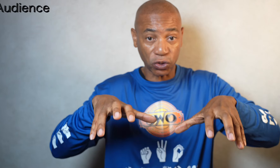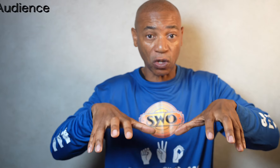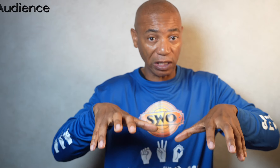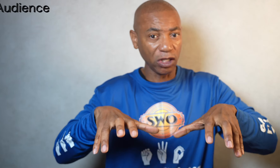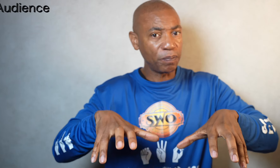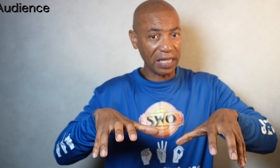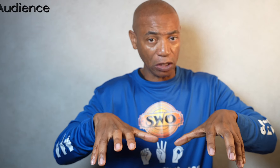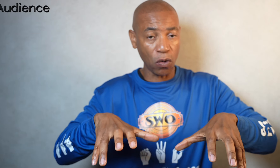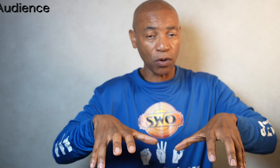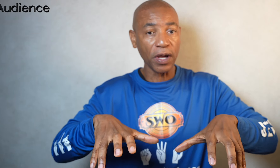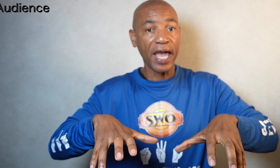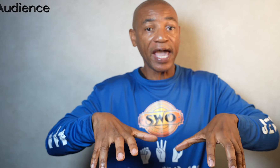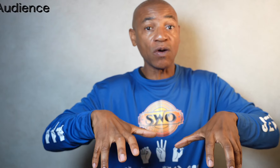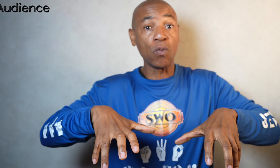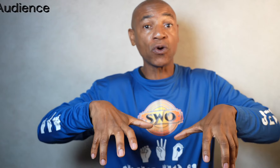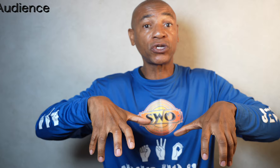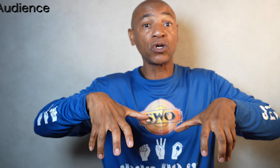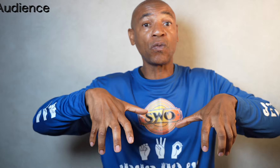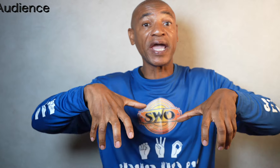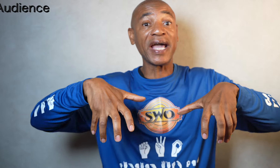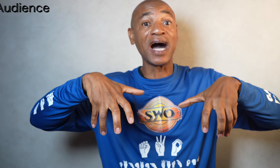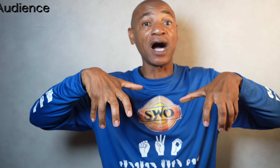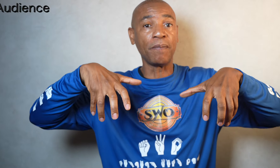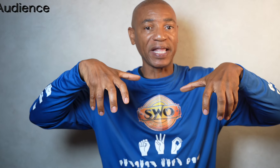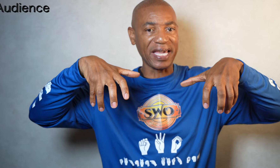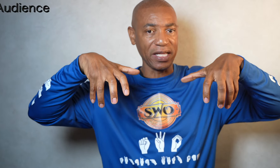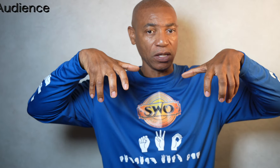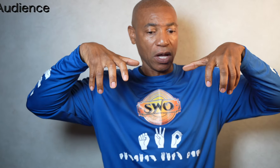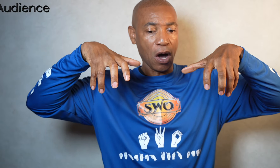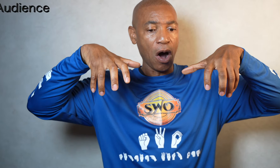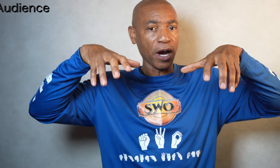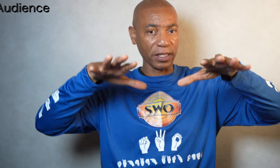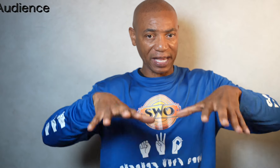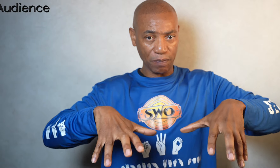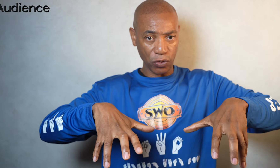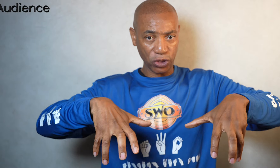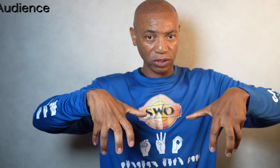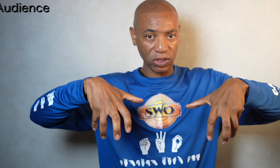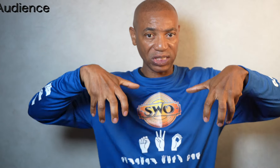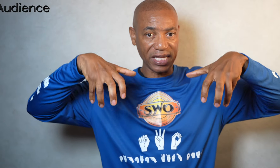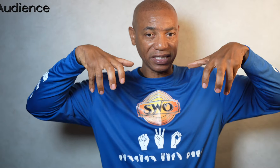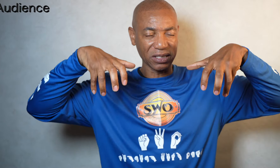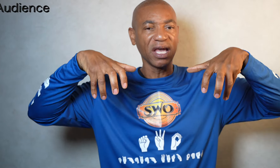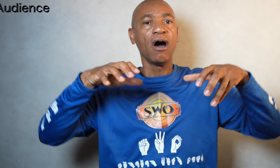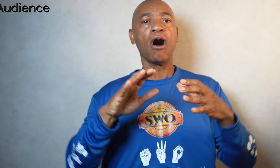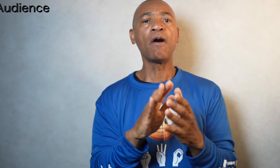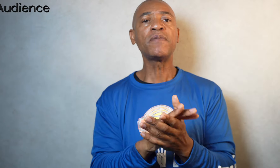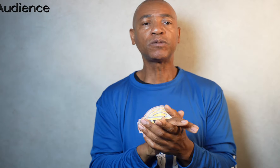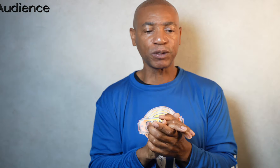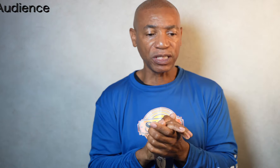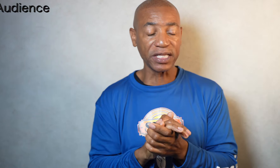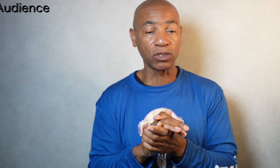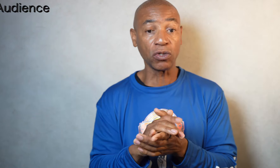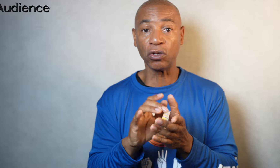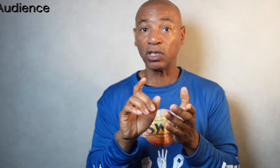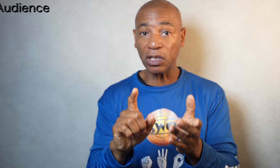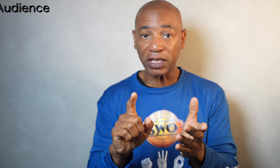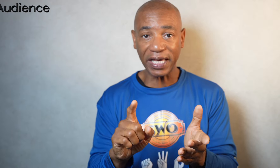start a little bit lower and work your way up like an arc-like motion, just like this. Almost pretend as though you're looking